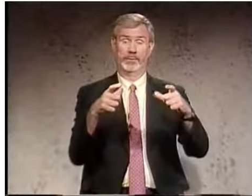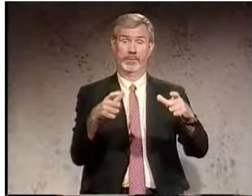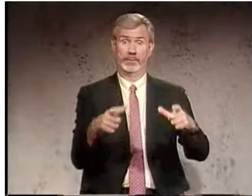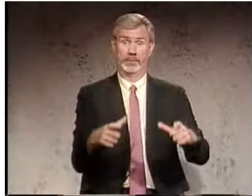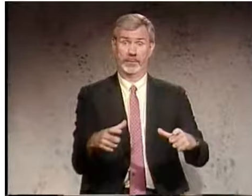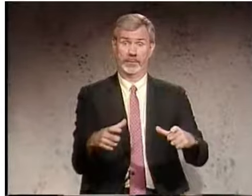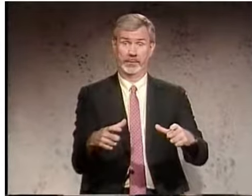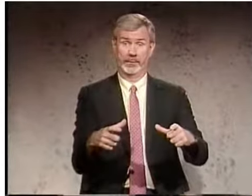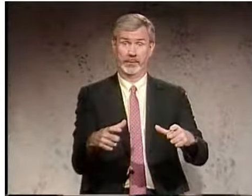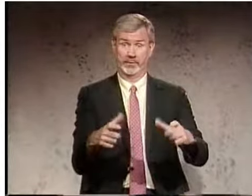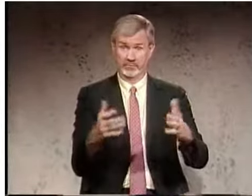you can move the plate